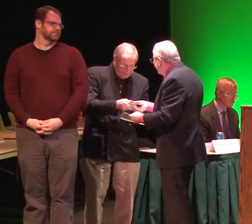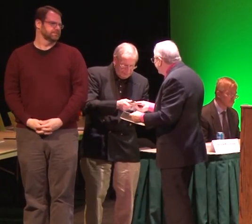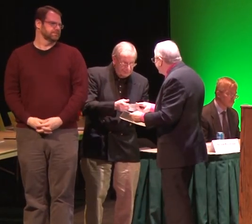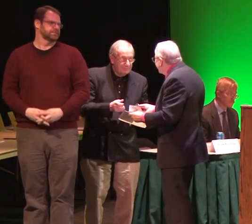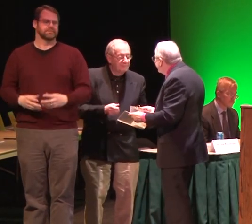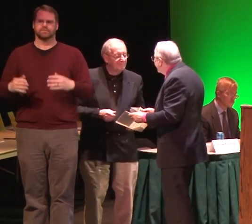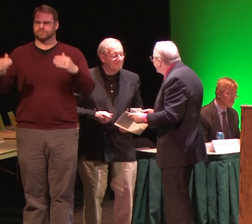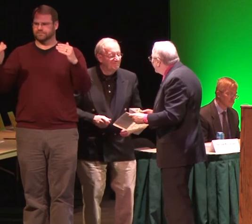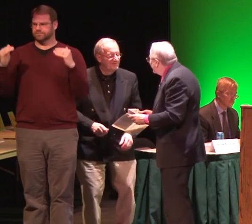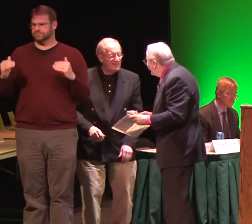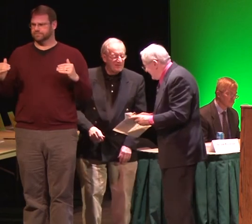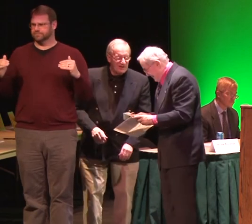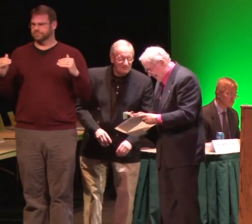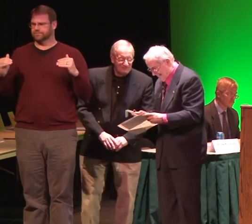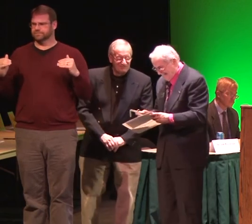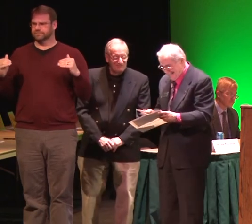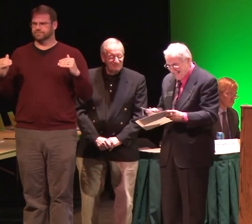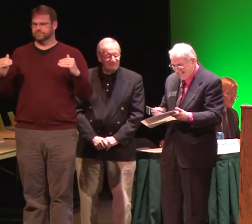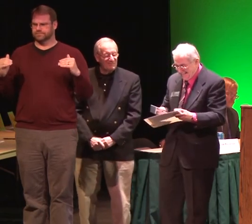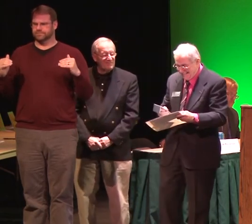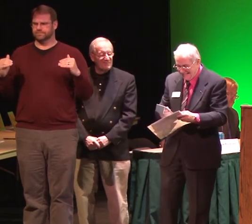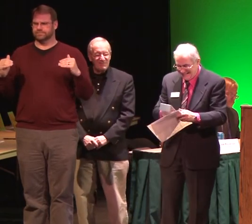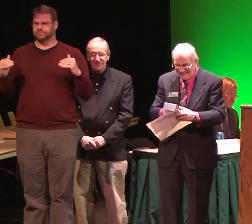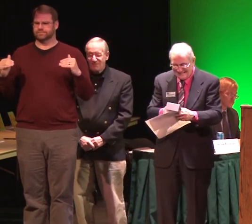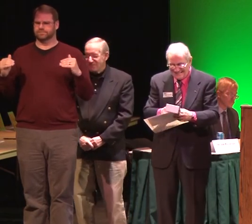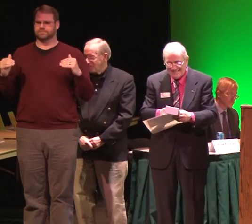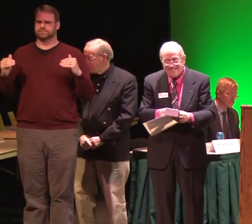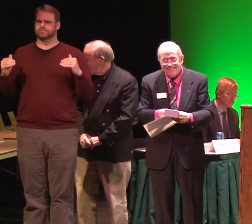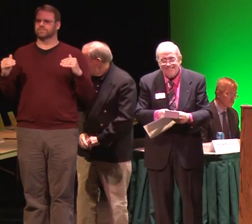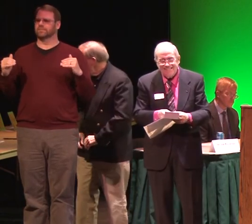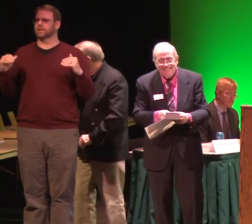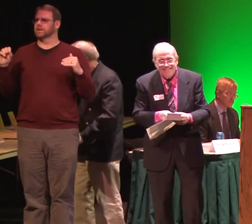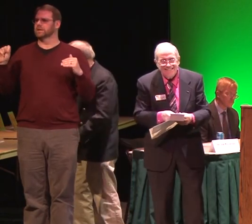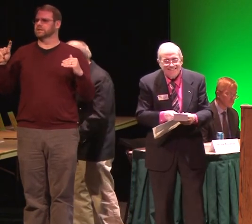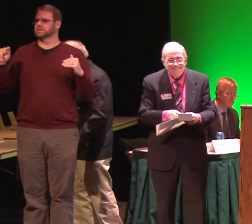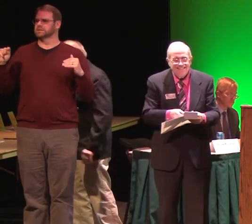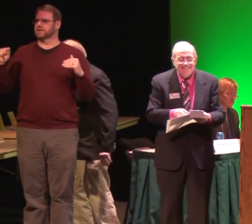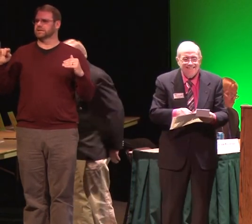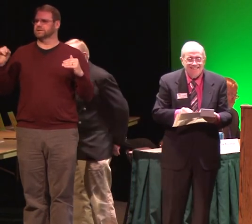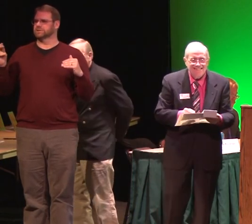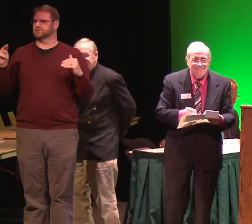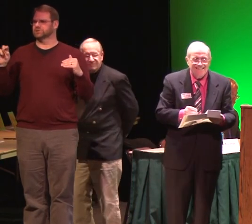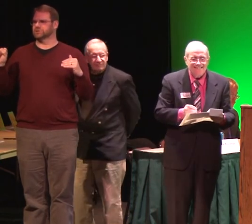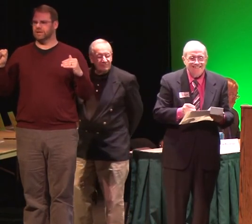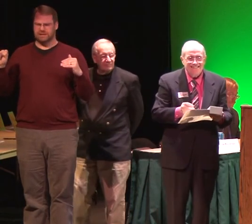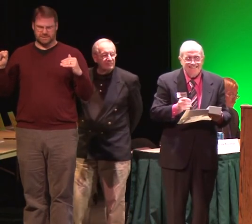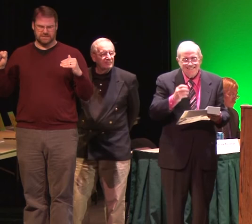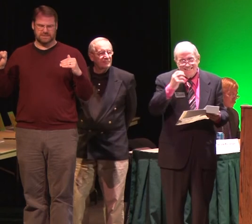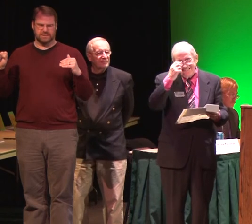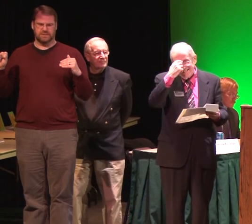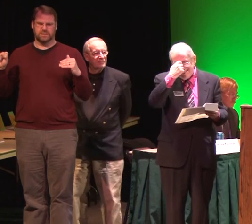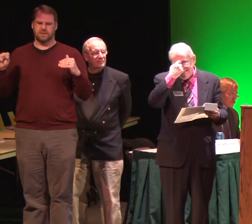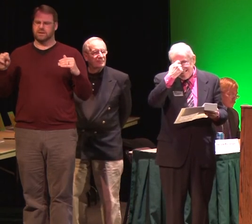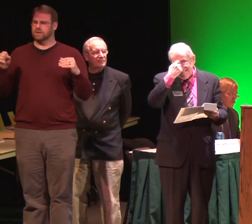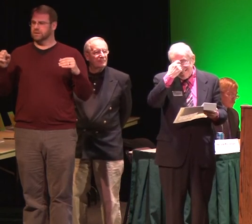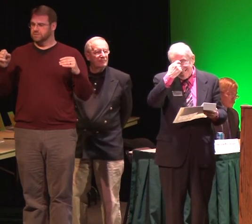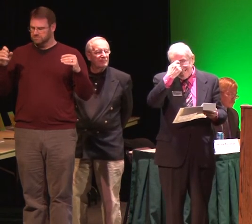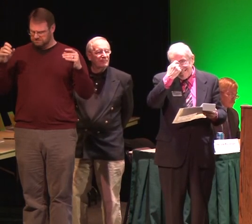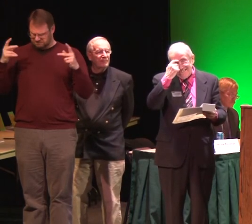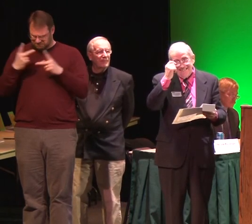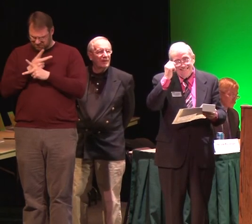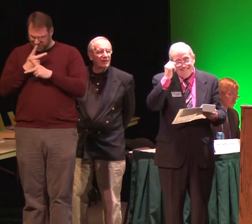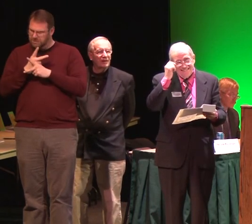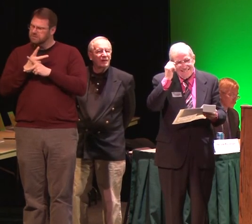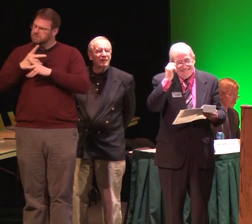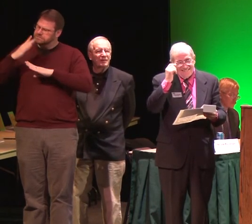And our last winner in the first place category is from St. John the Evangelist School, Determining Optimum